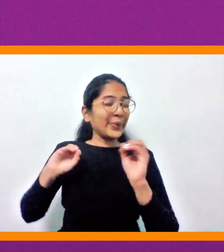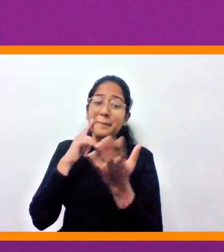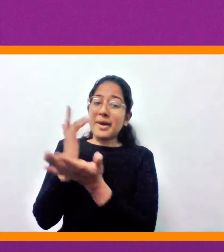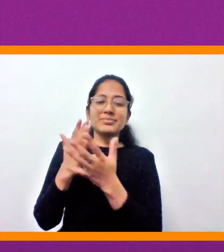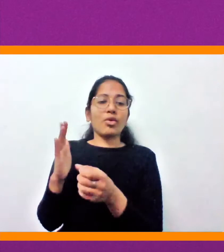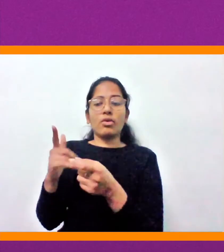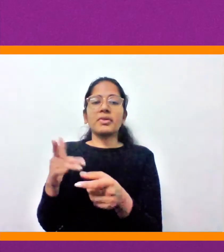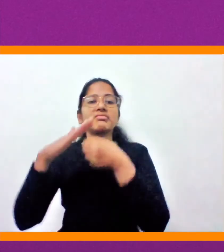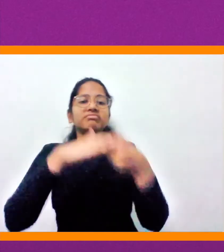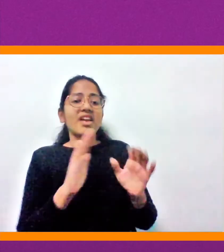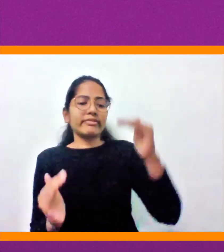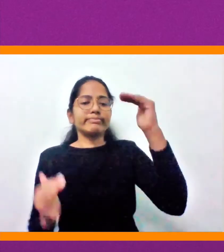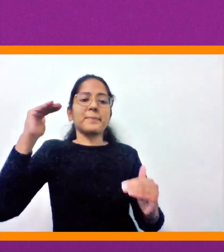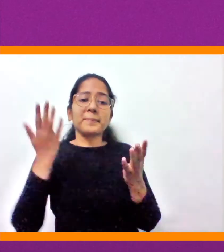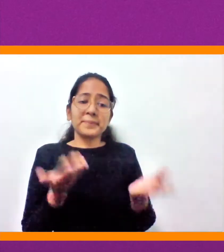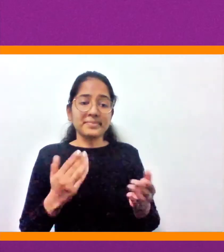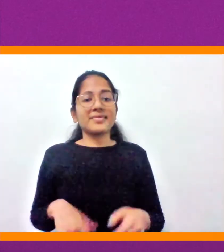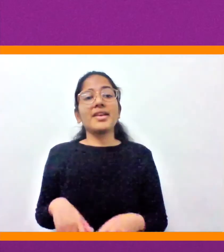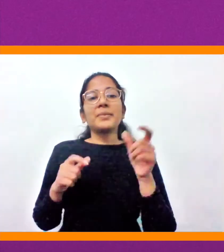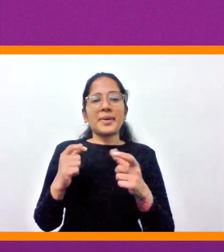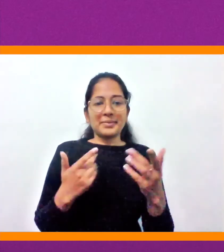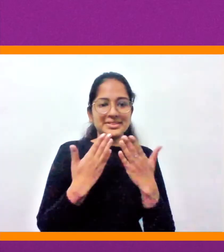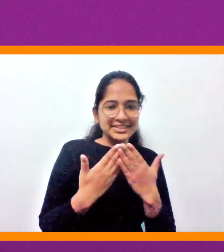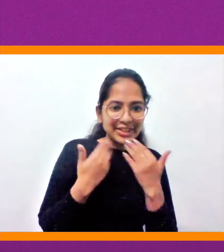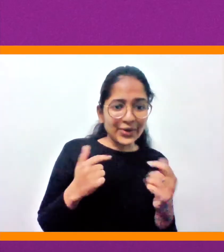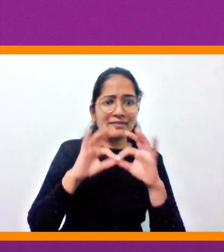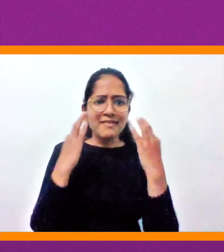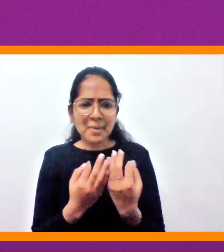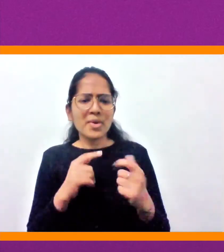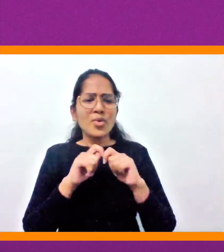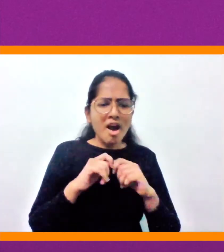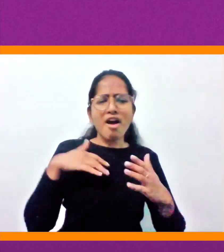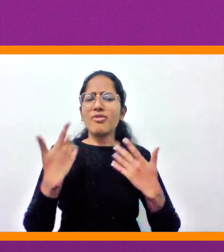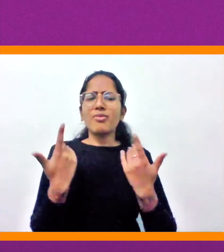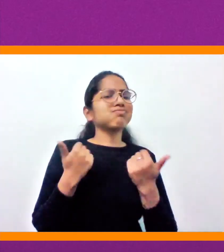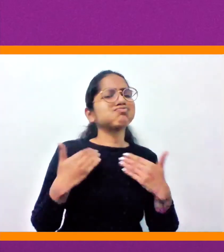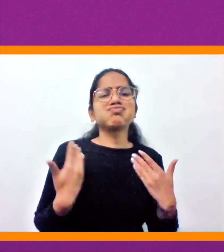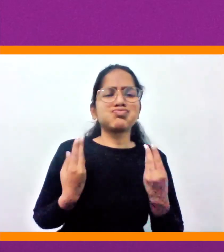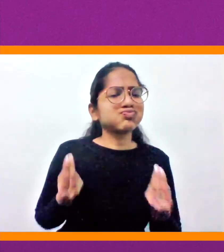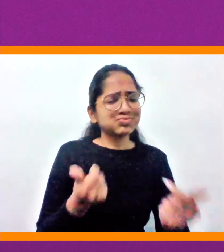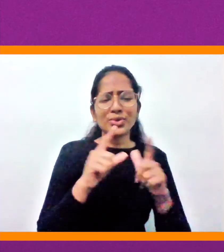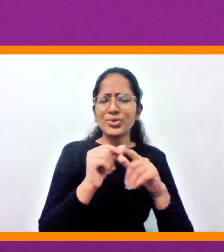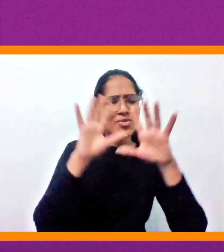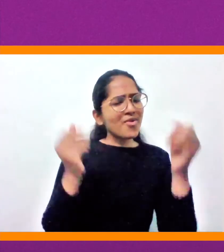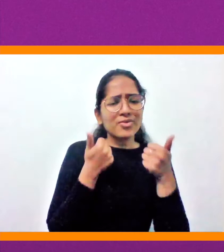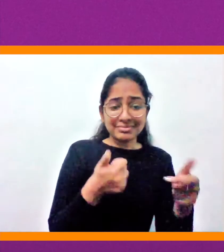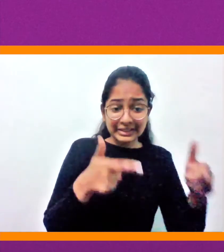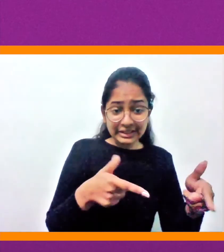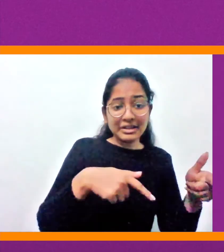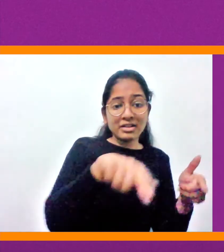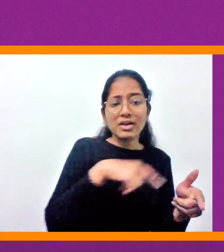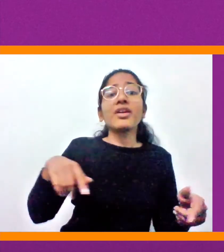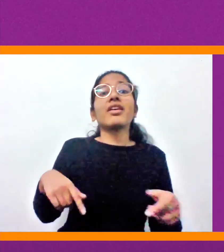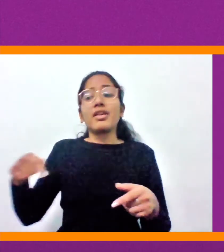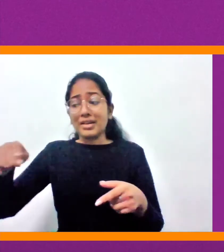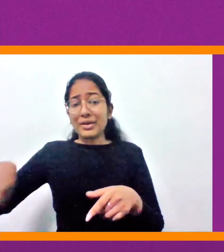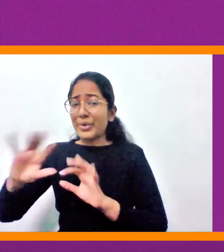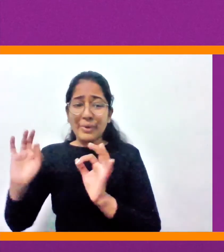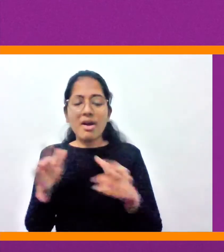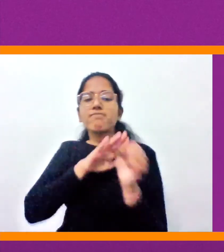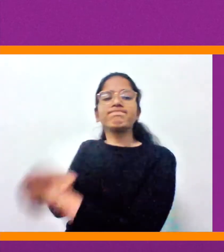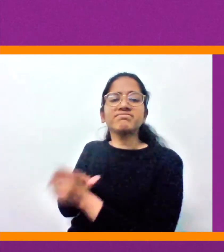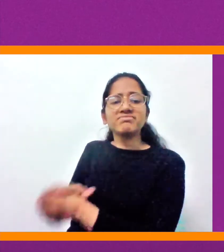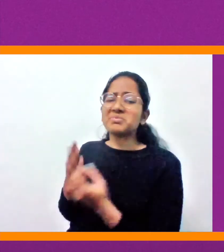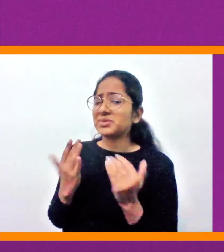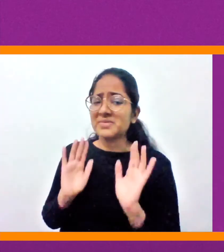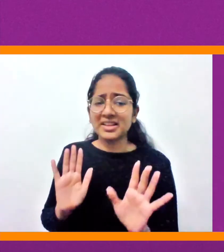ableism ensure that power doesn't rest with those inhabiting marginalized identities. And so, deepening our